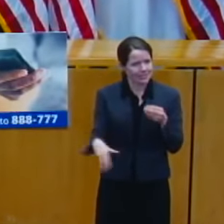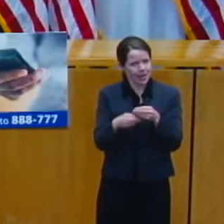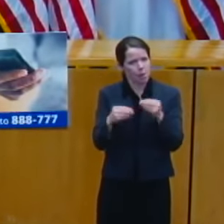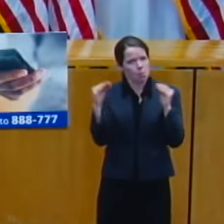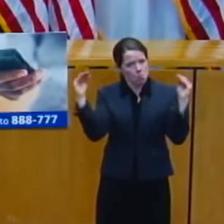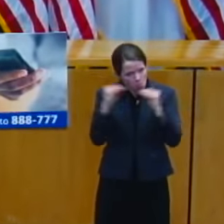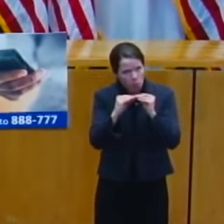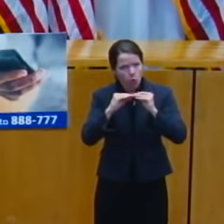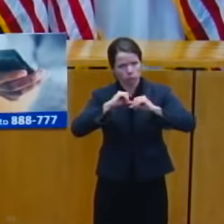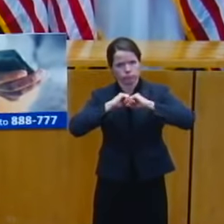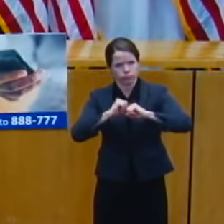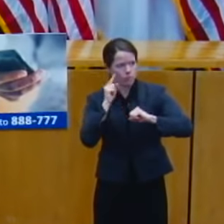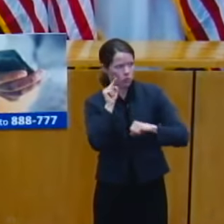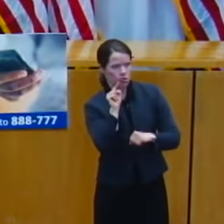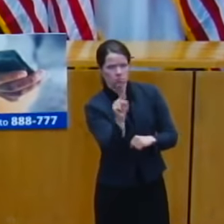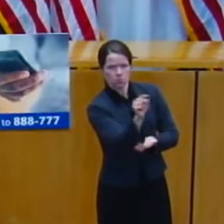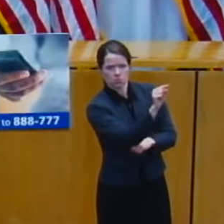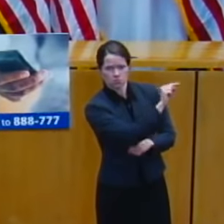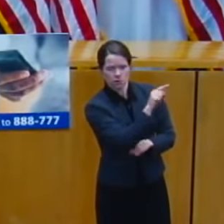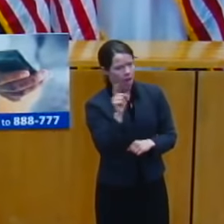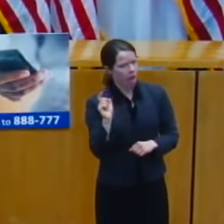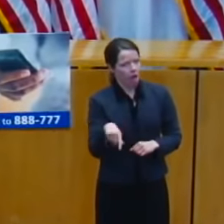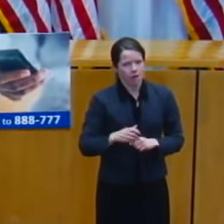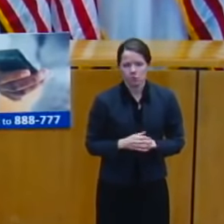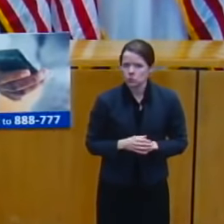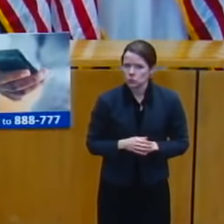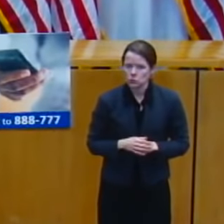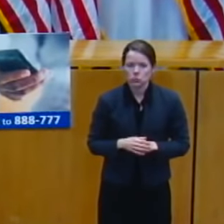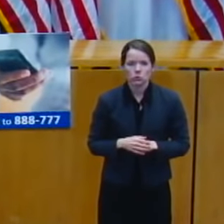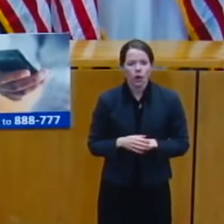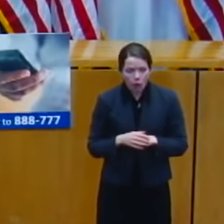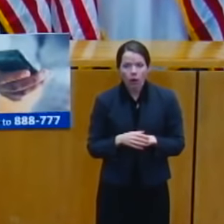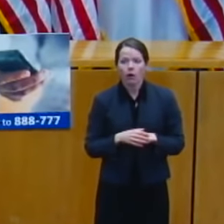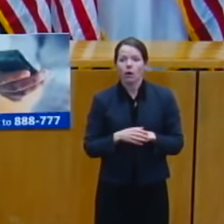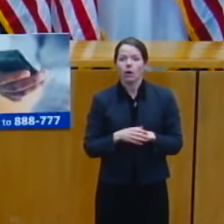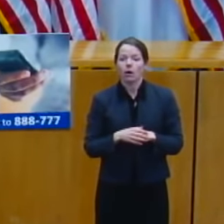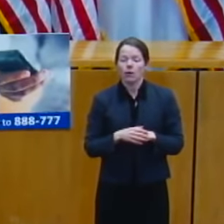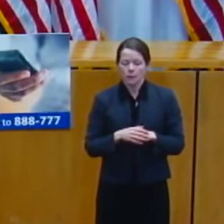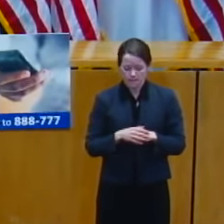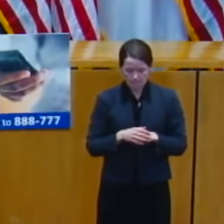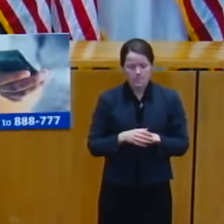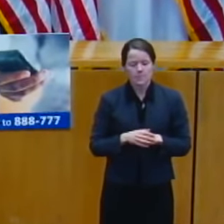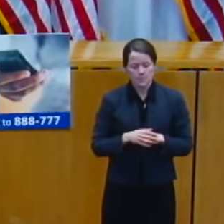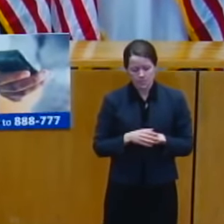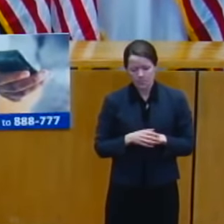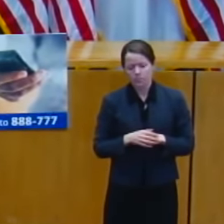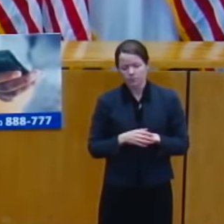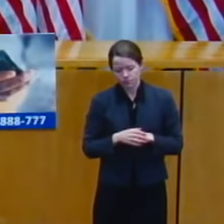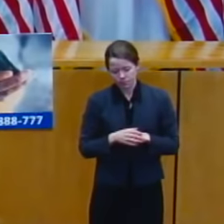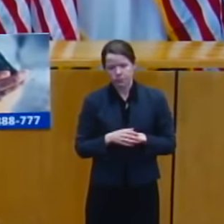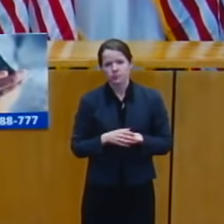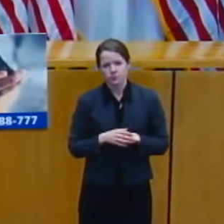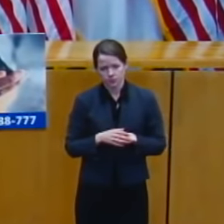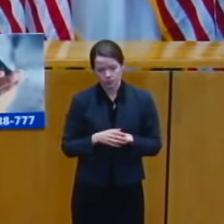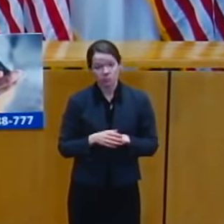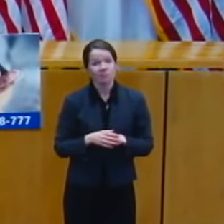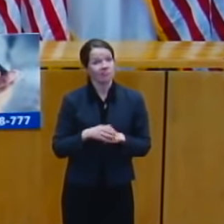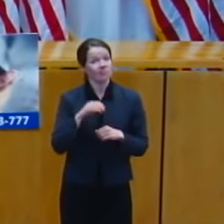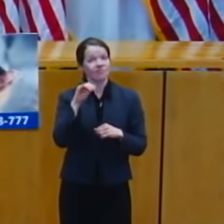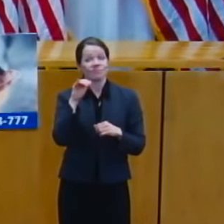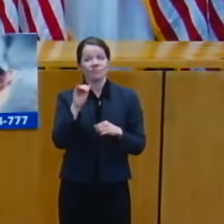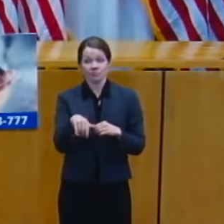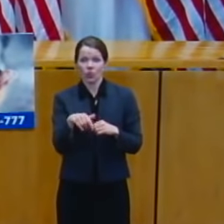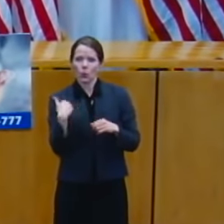aspects of the COVID-19 response, it doesn't cover everything we believe needs to be covered. That's why we worked